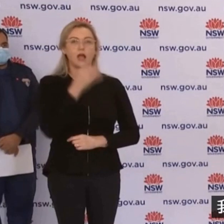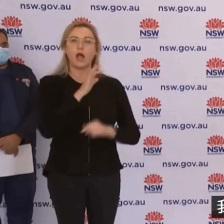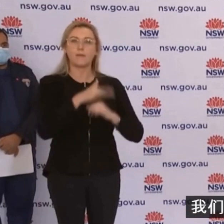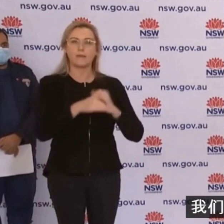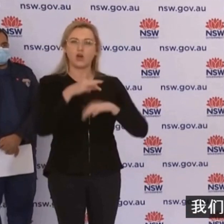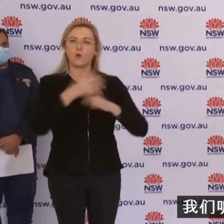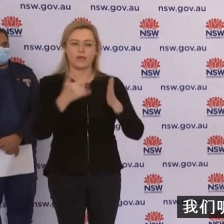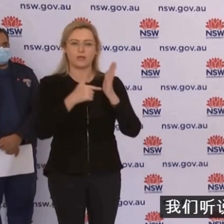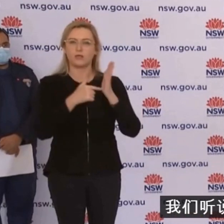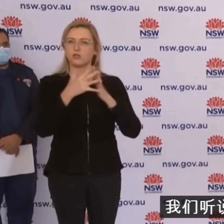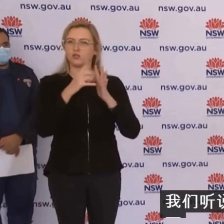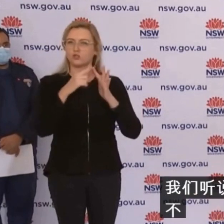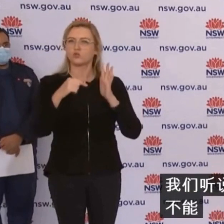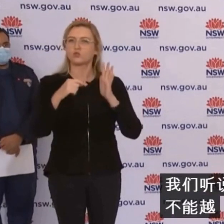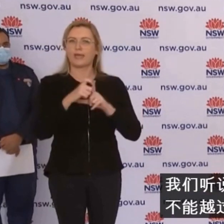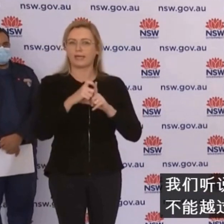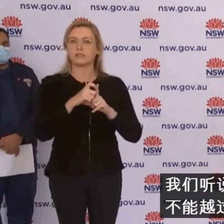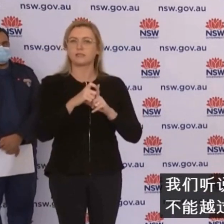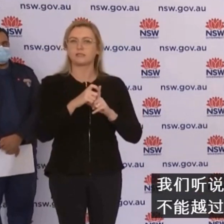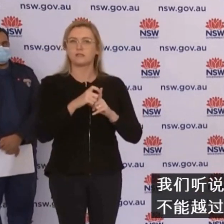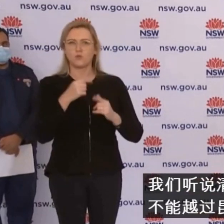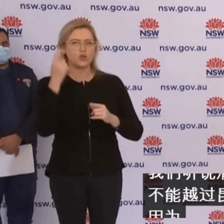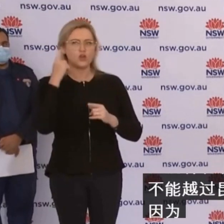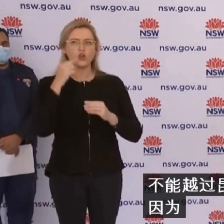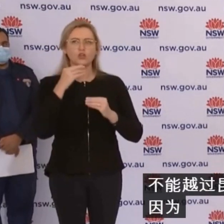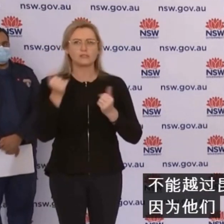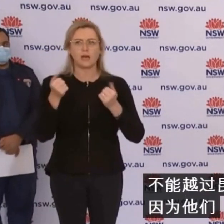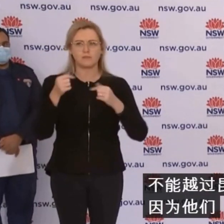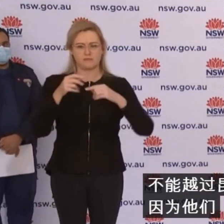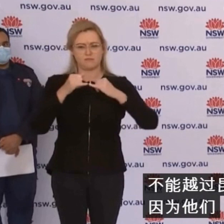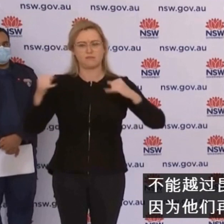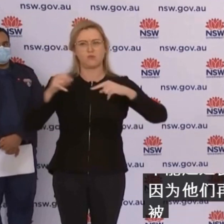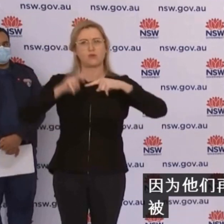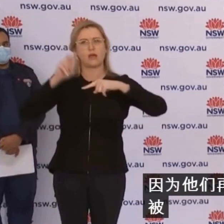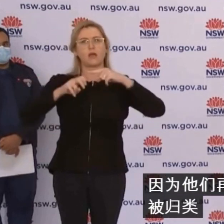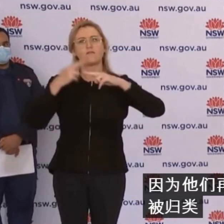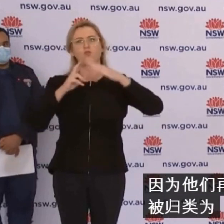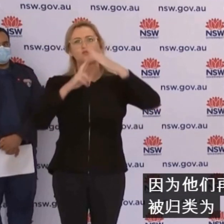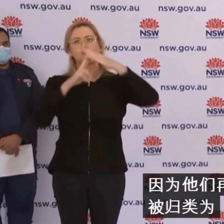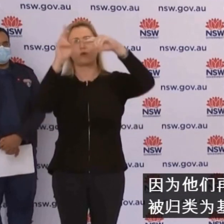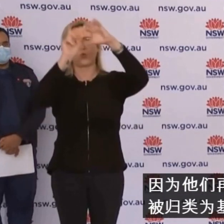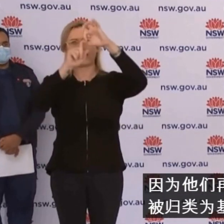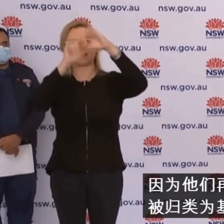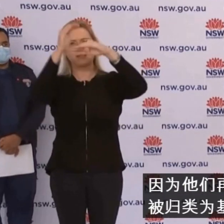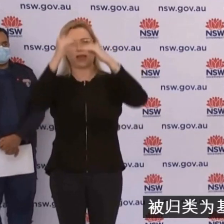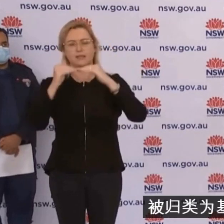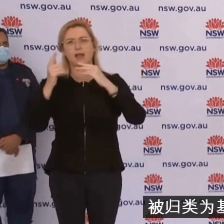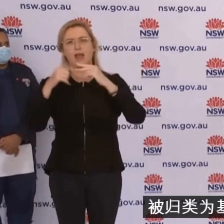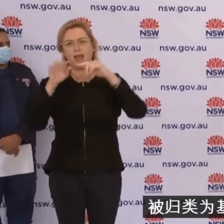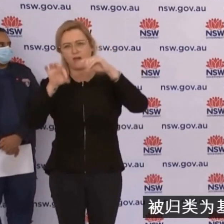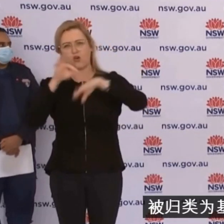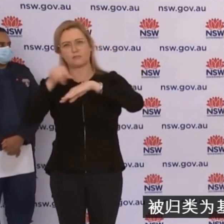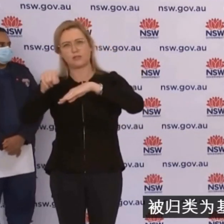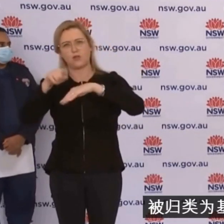We're hearing that cleaners and wardies can't get across the border with Queensland because they're not classified as essential workers. Well,